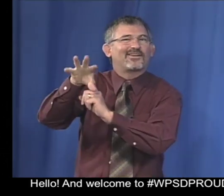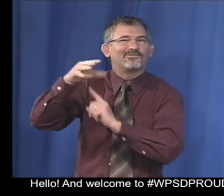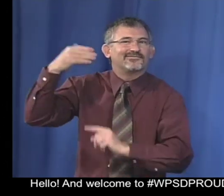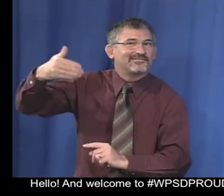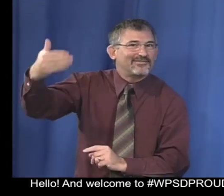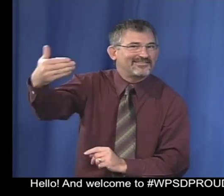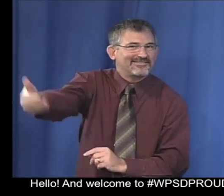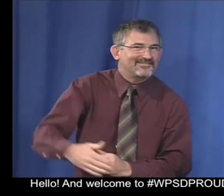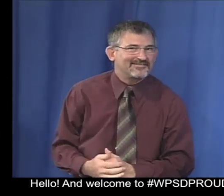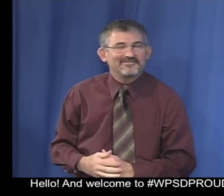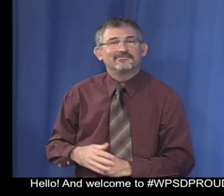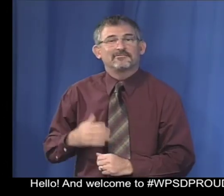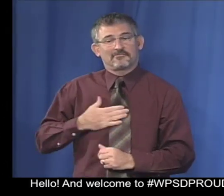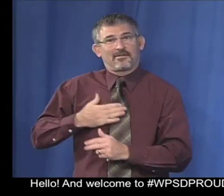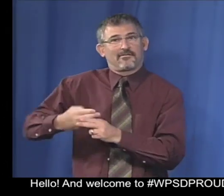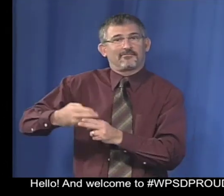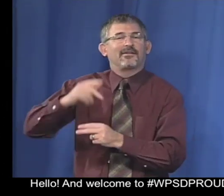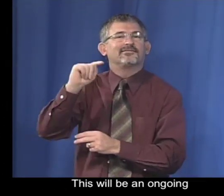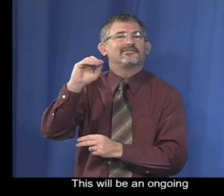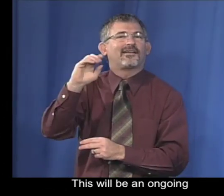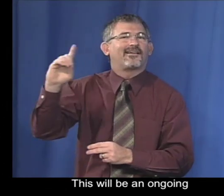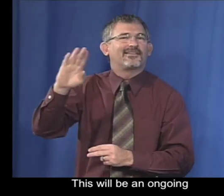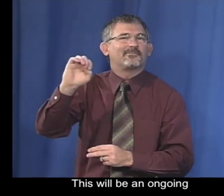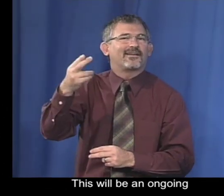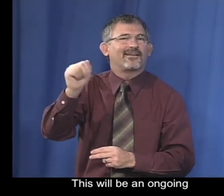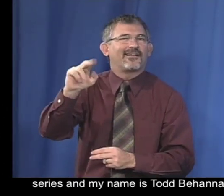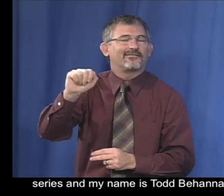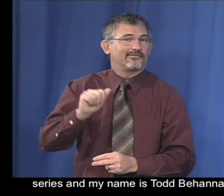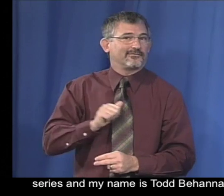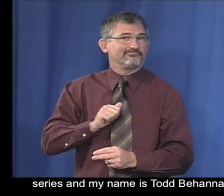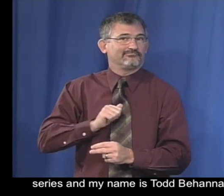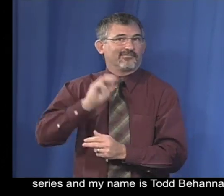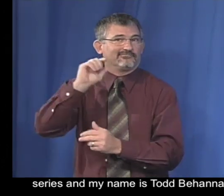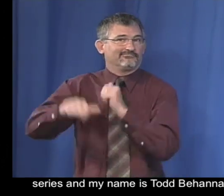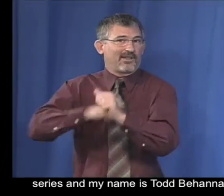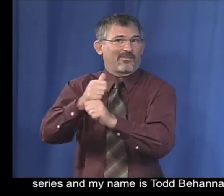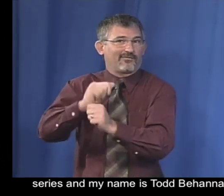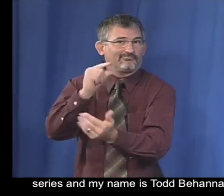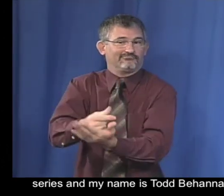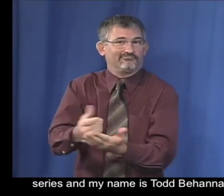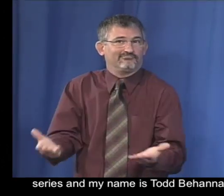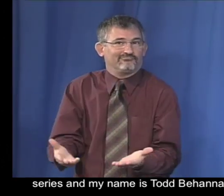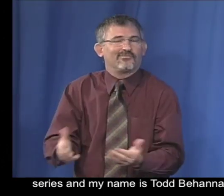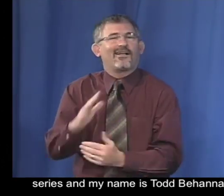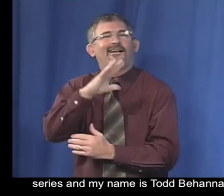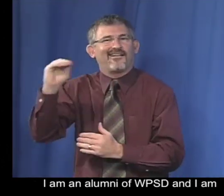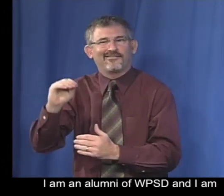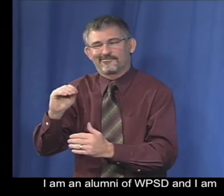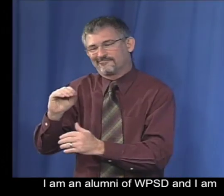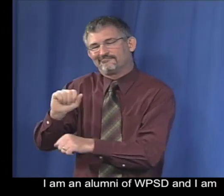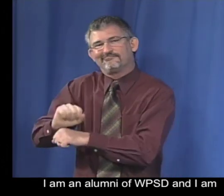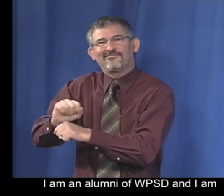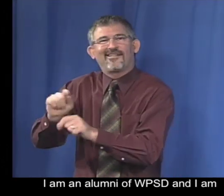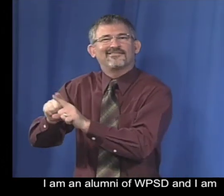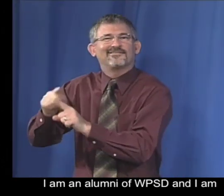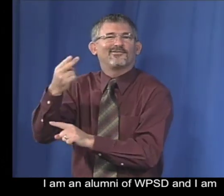#WPSD Proud. This will be an ongoing series, and my name is Todd Behanna. I am an alumni of WPSD, and